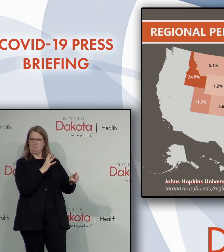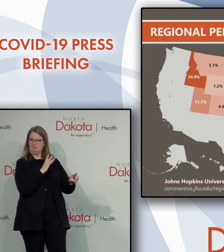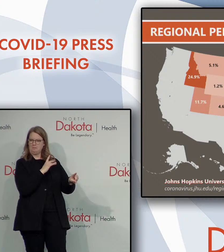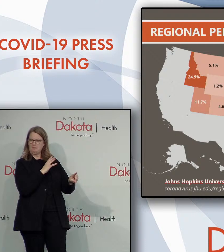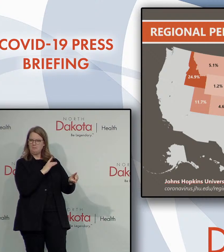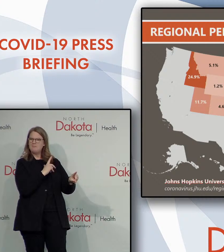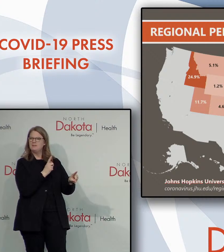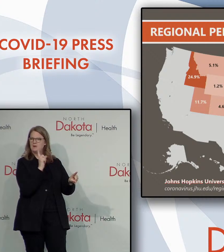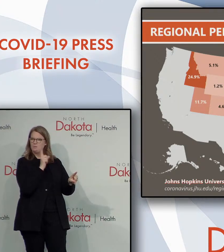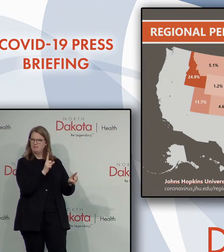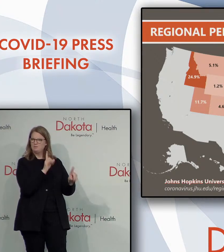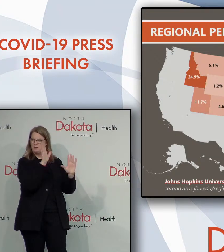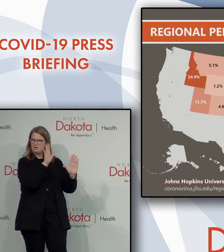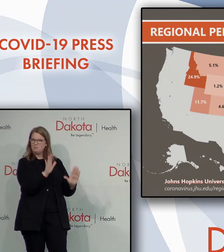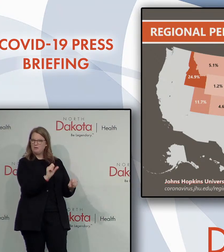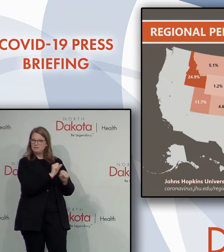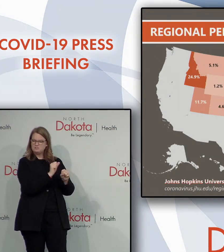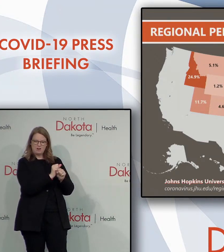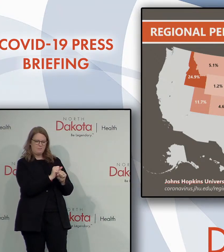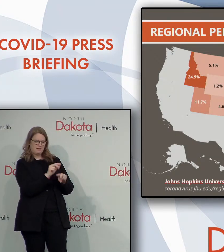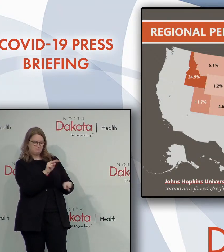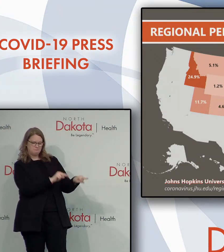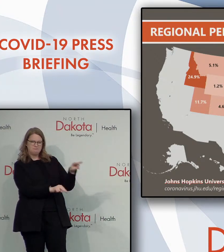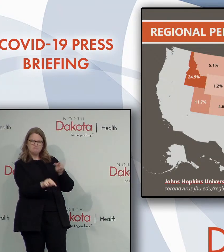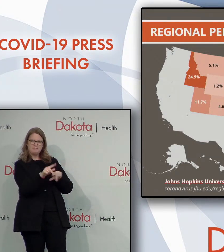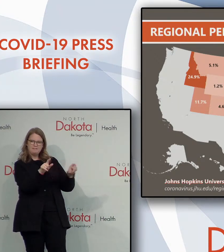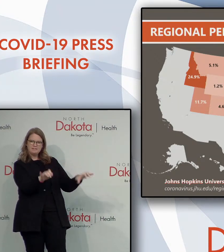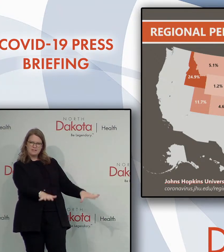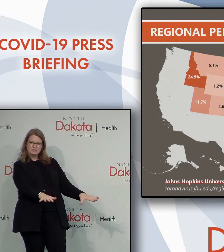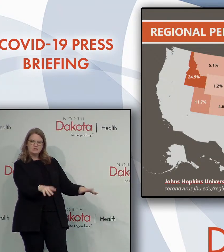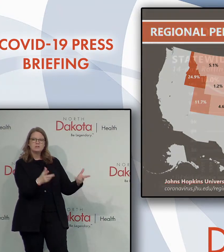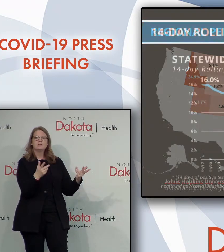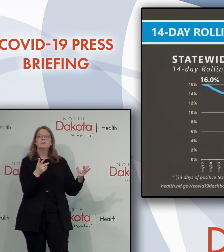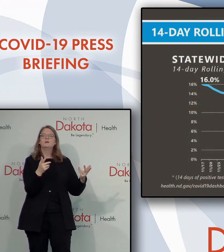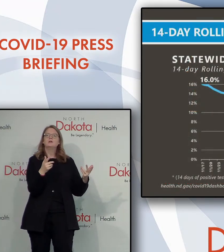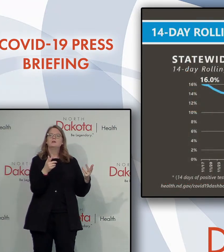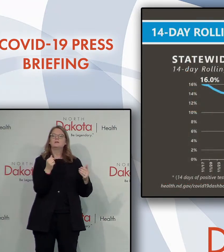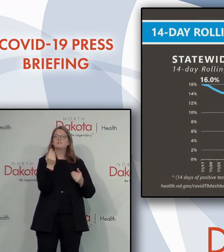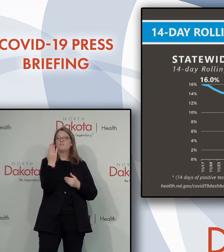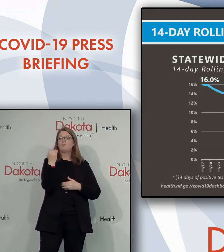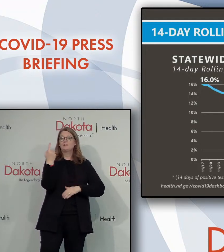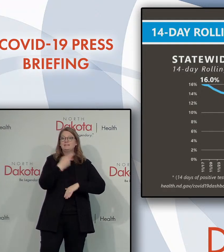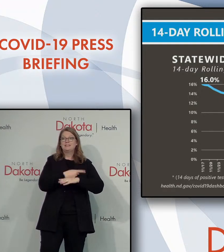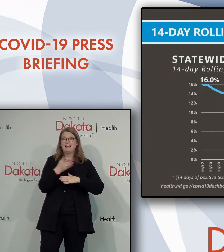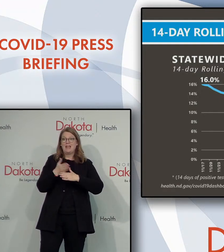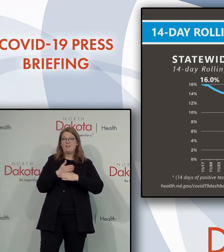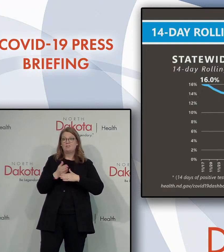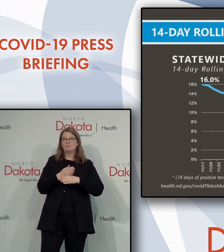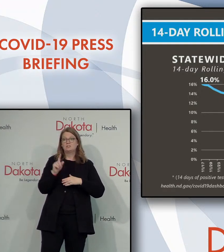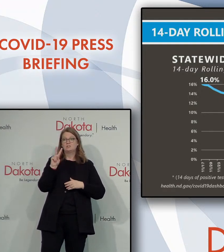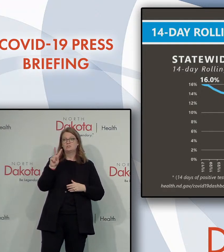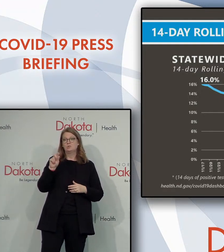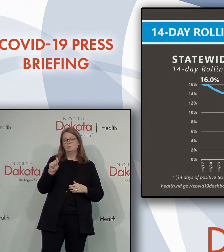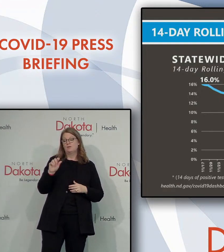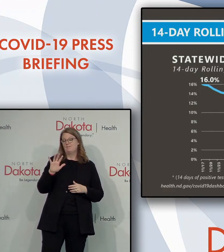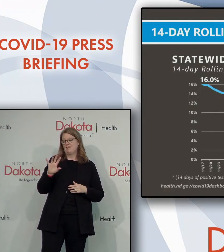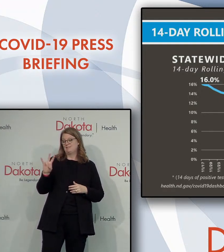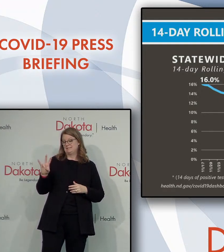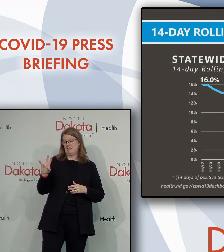great job of surveillance testing. Our statewide 14-day rolling average is